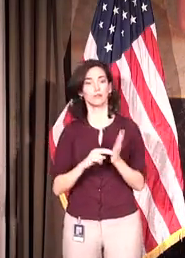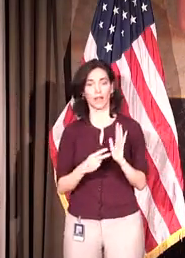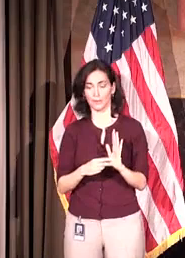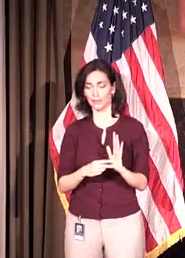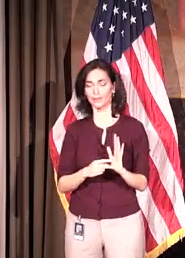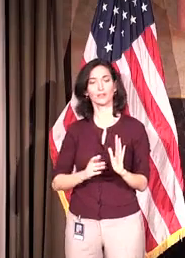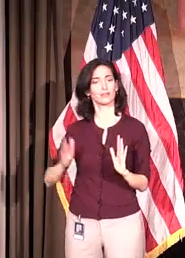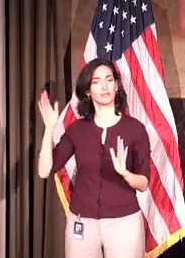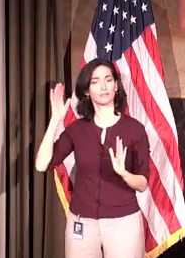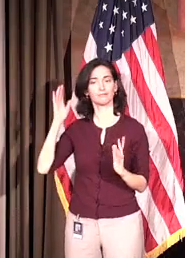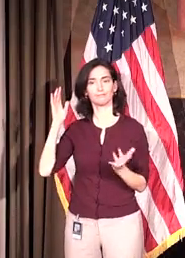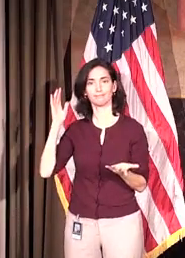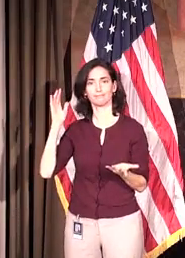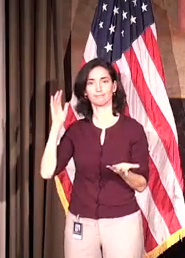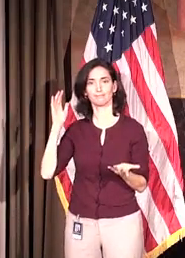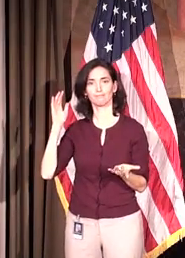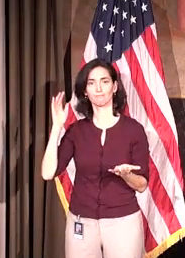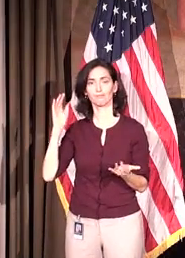had